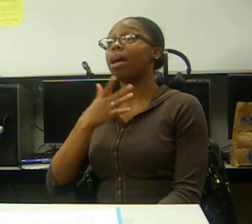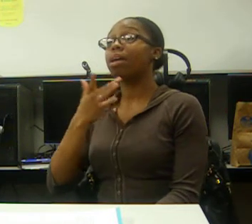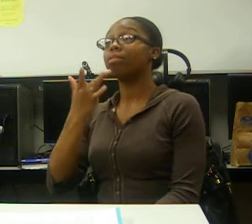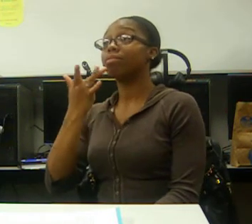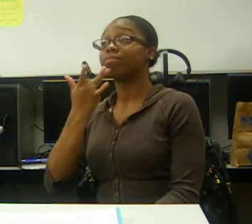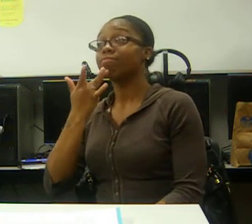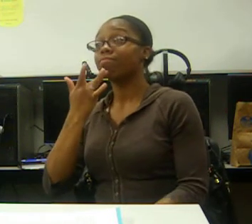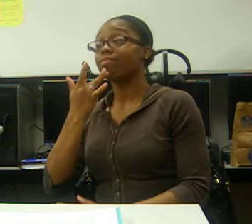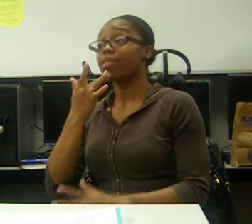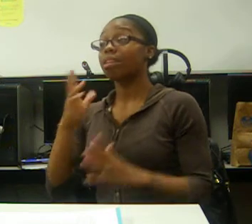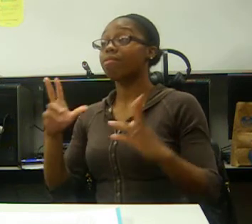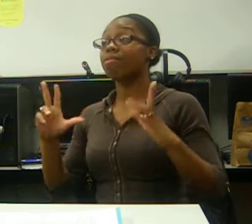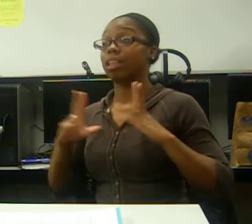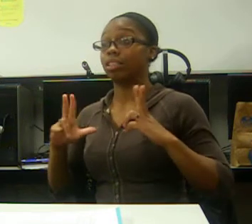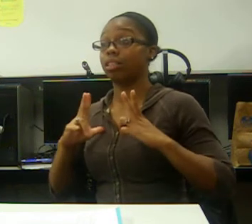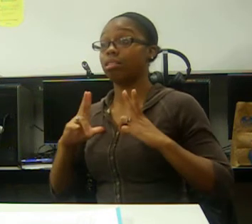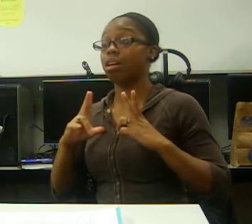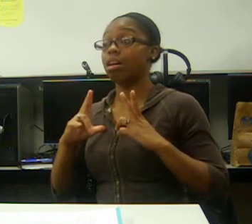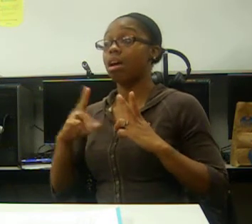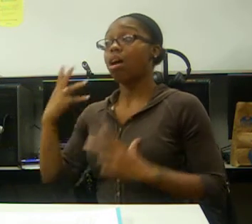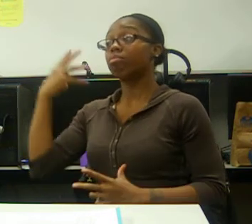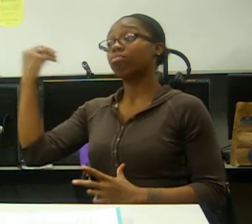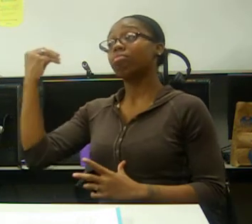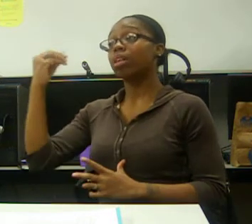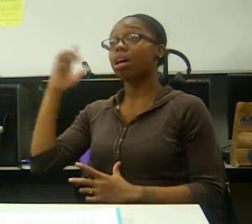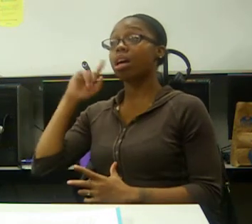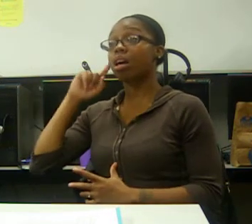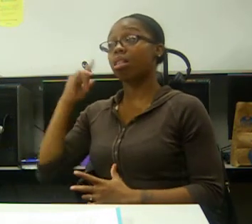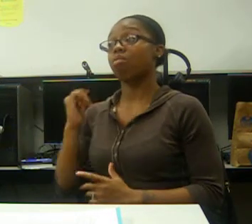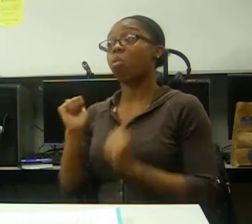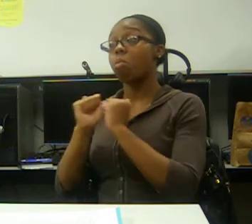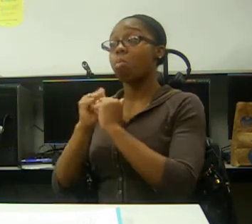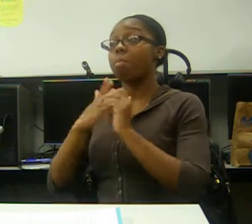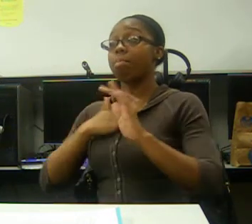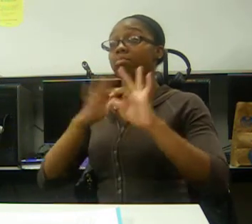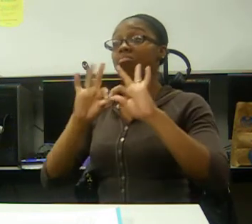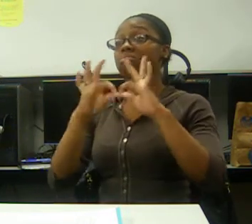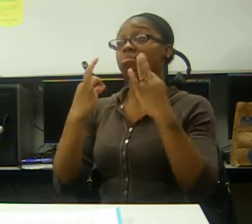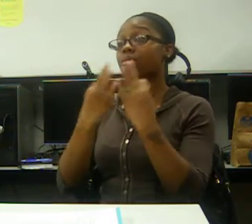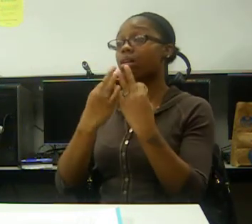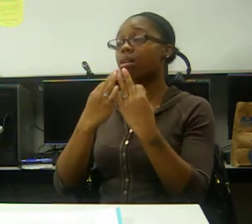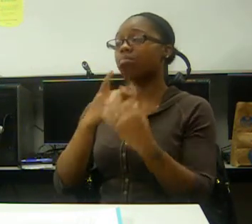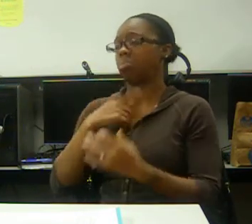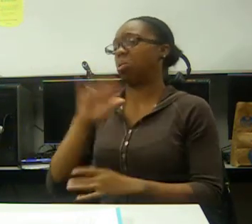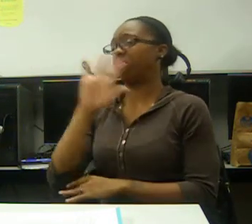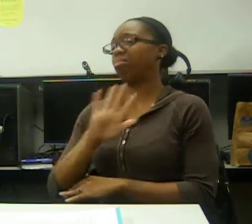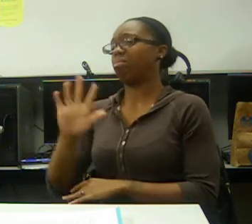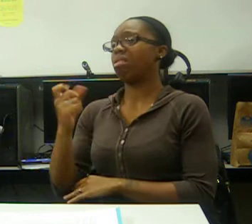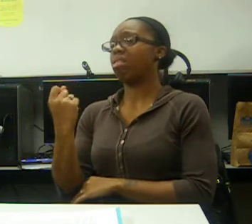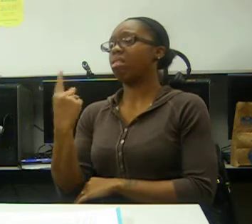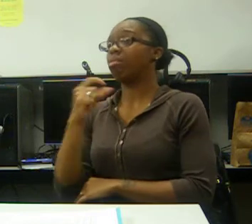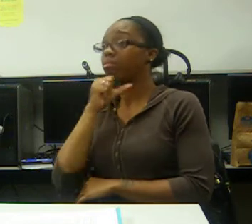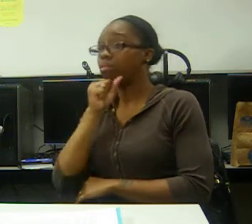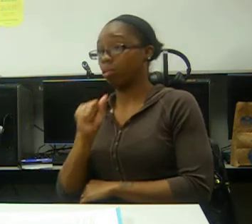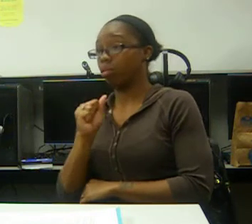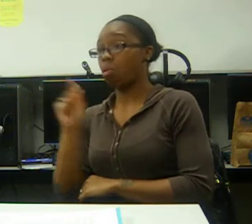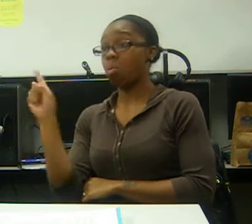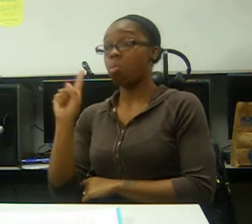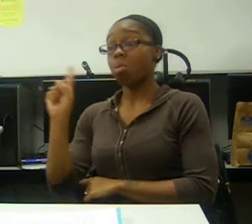to California with my family when I was about 11 years old, and we went to Disneyland. It was